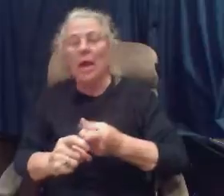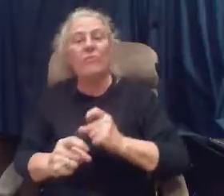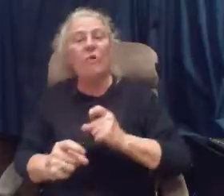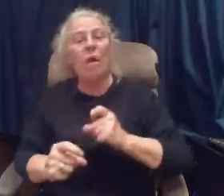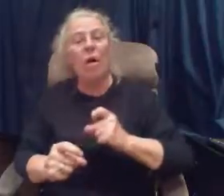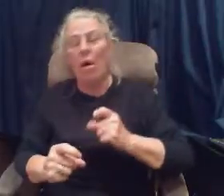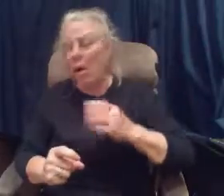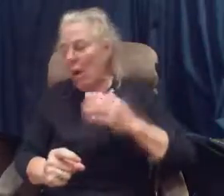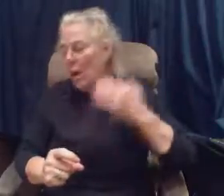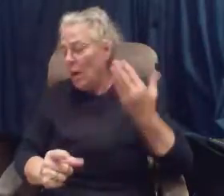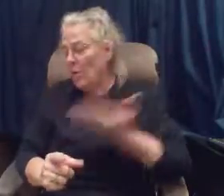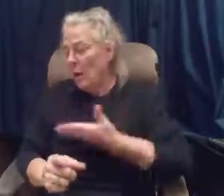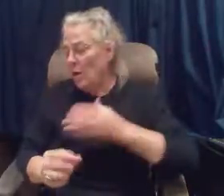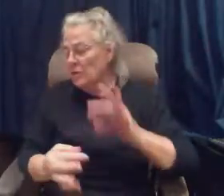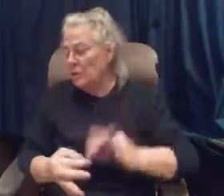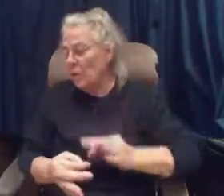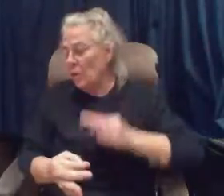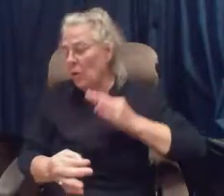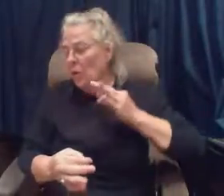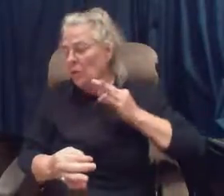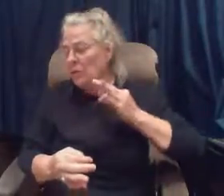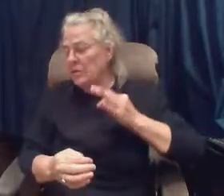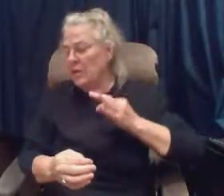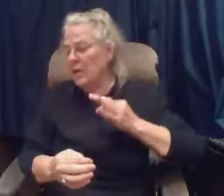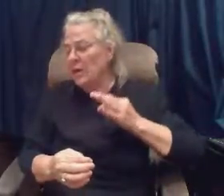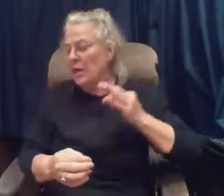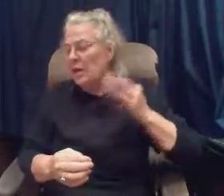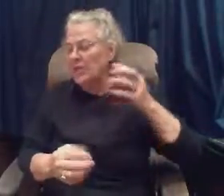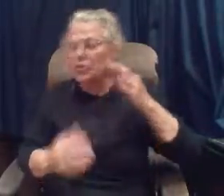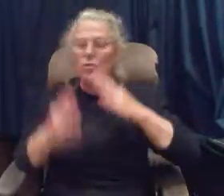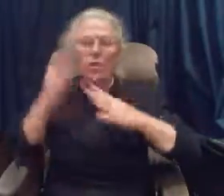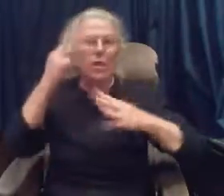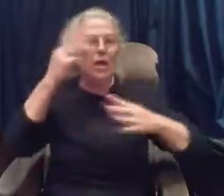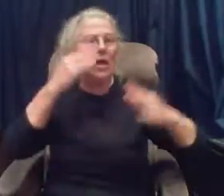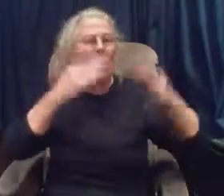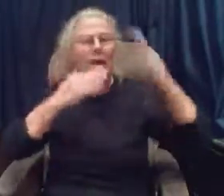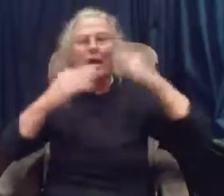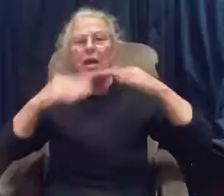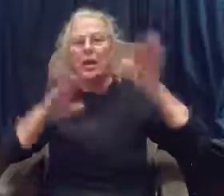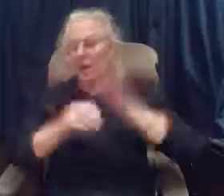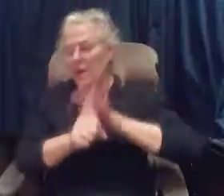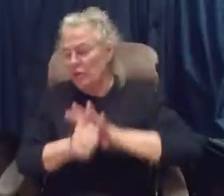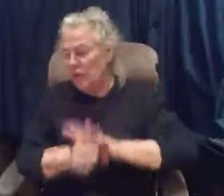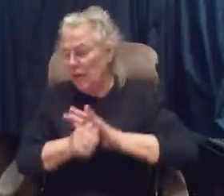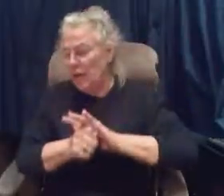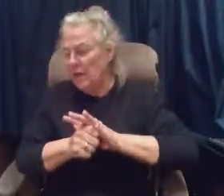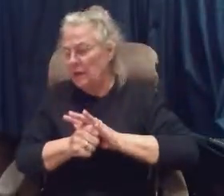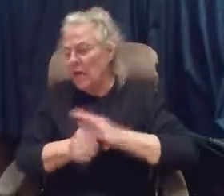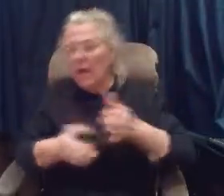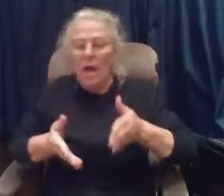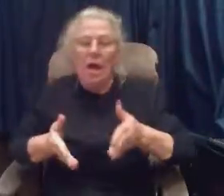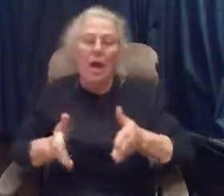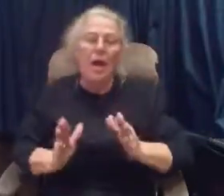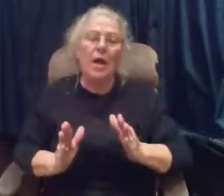Take from our souls the strain and stress,